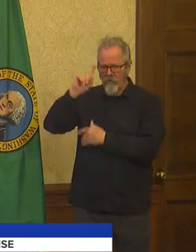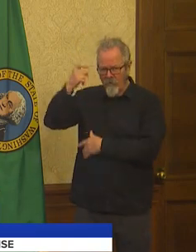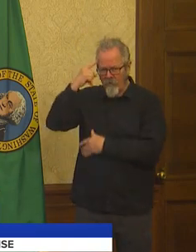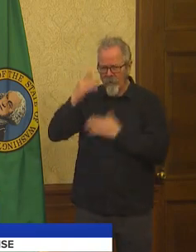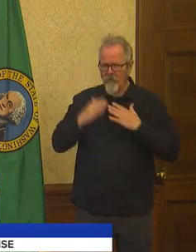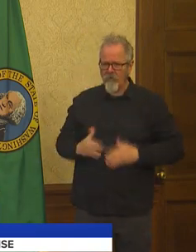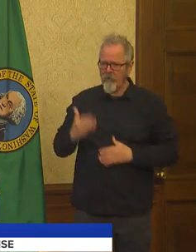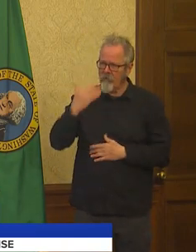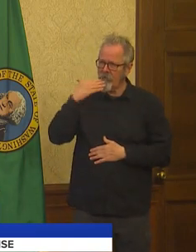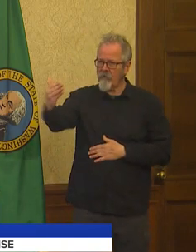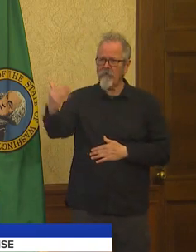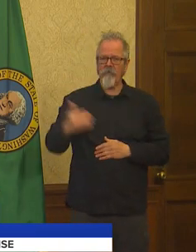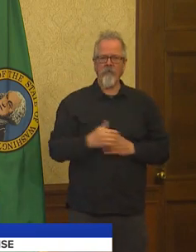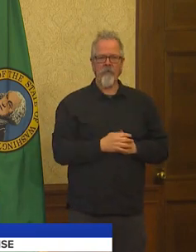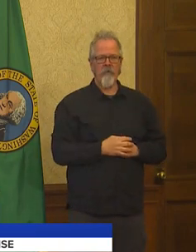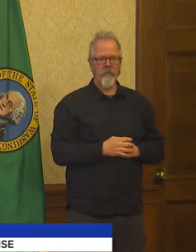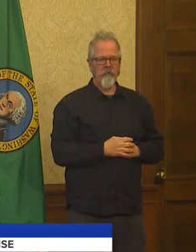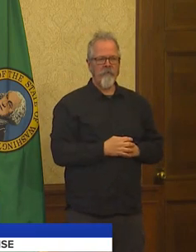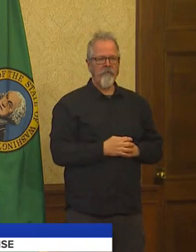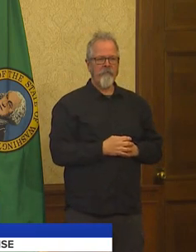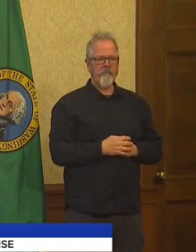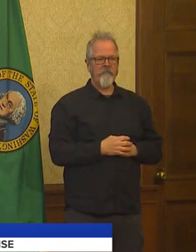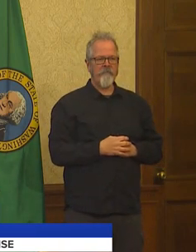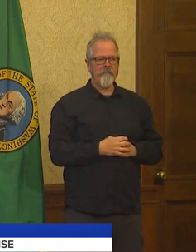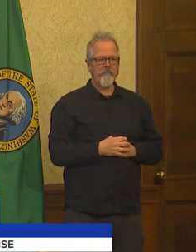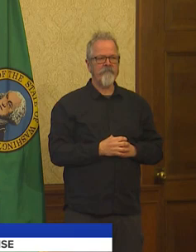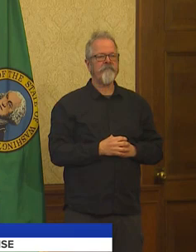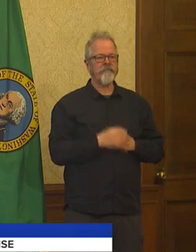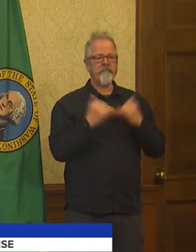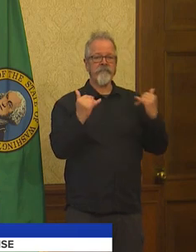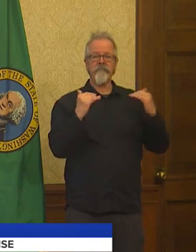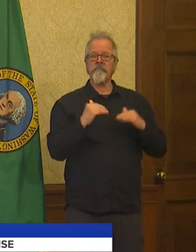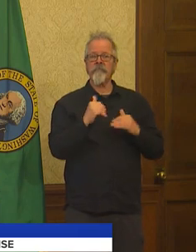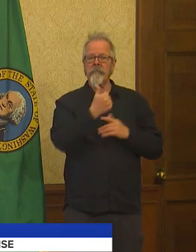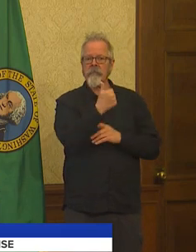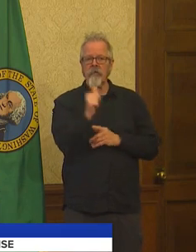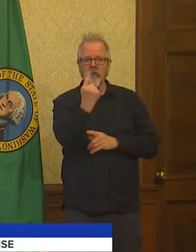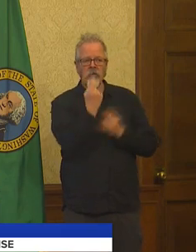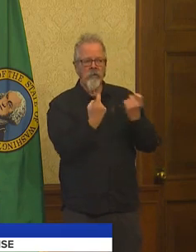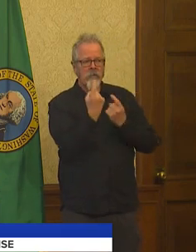stand for questions. First, we'll go to Rachel with AP.